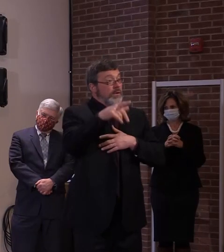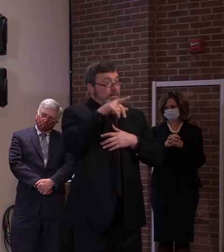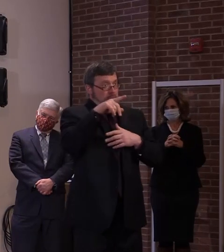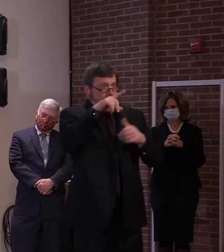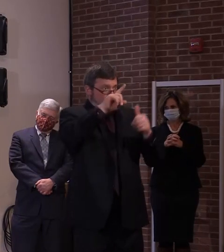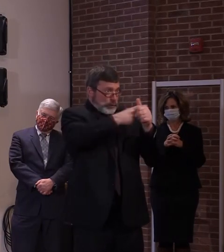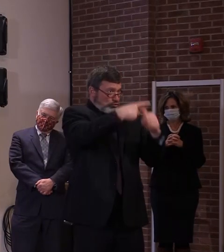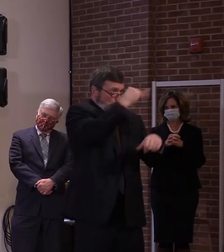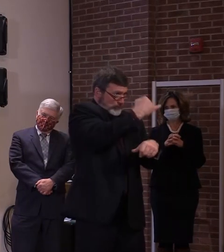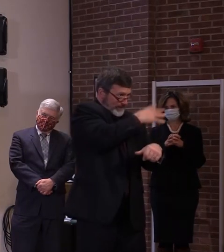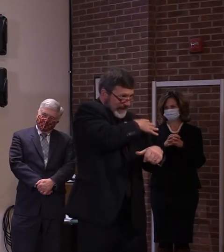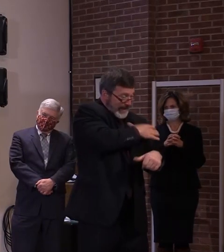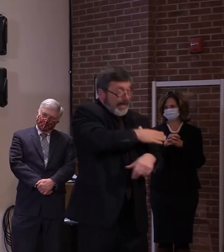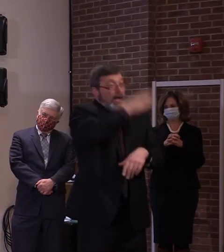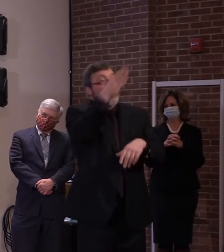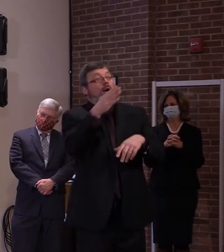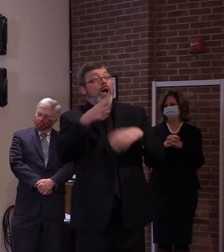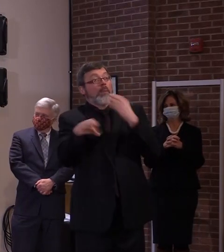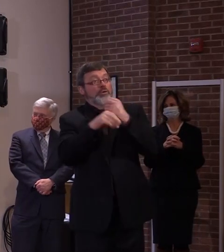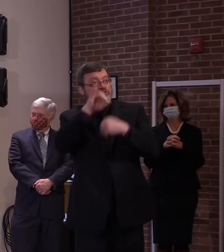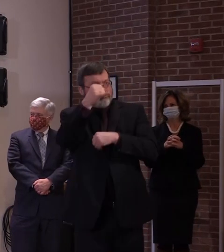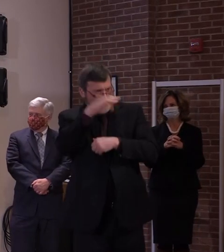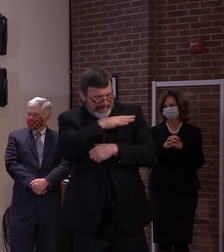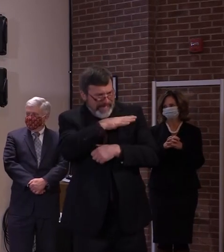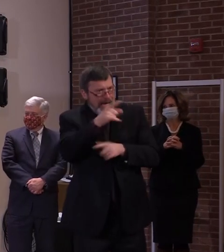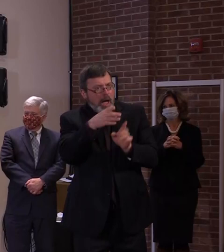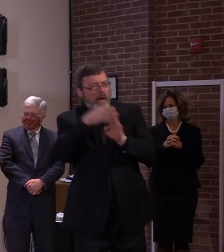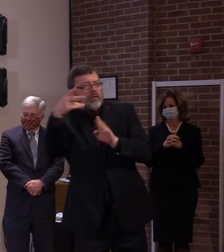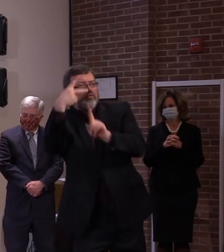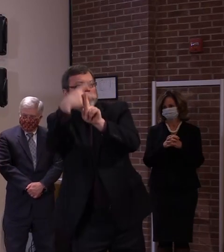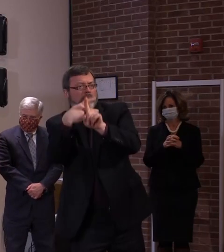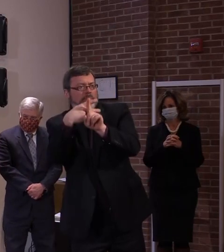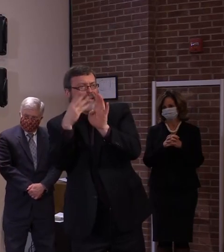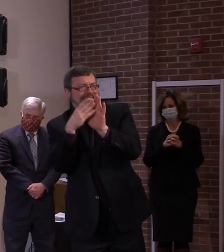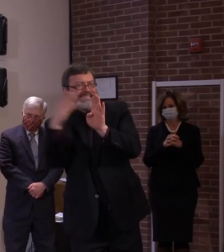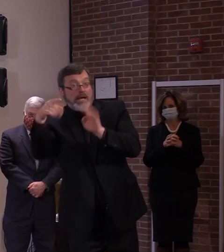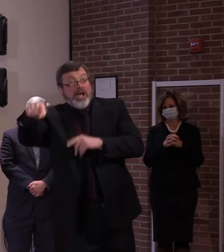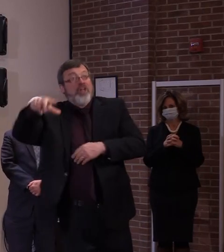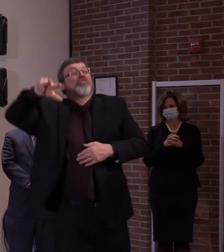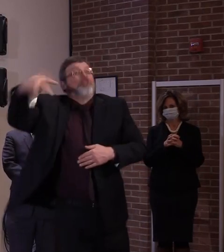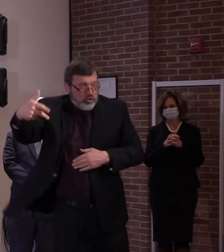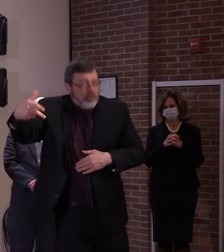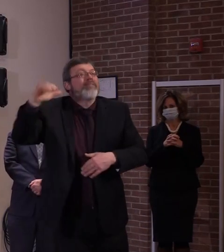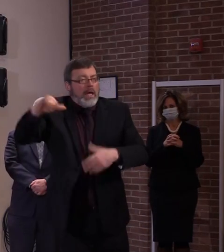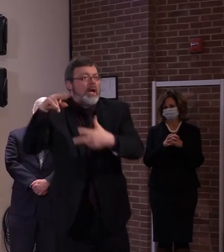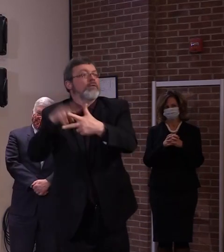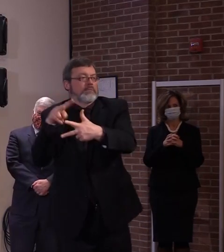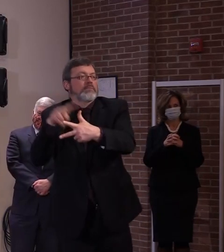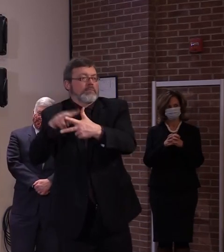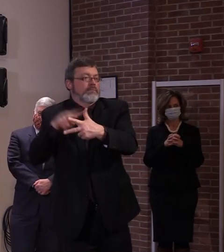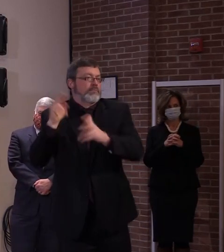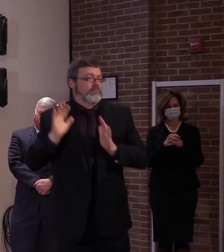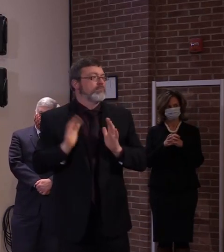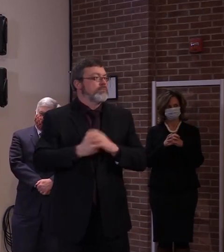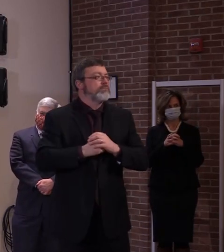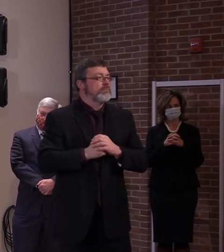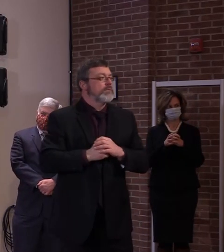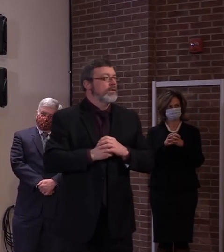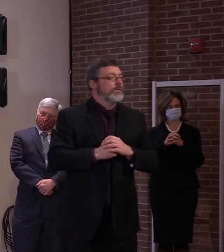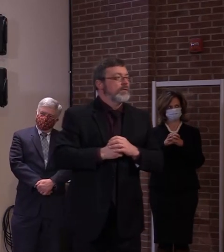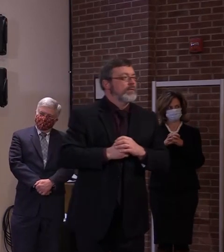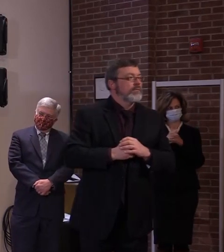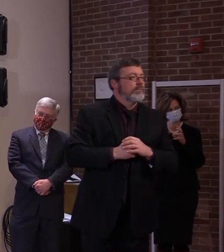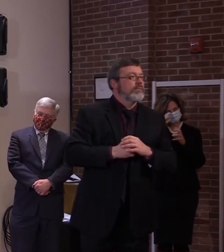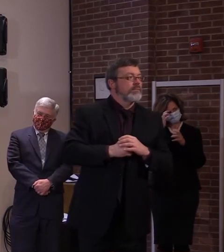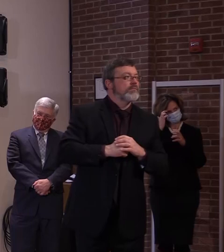Thank you. You might as well stay there for my second question. What is the accuracy of the LAMP test? And when they're described as a